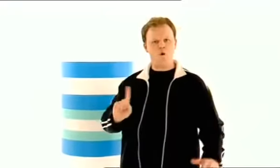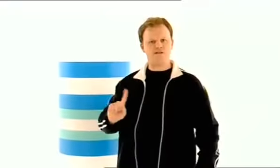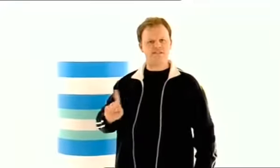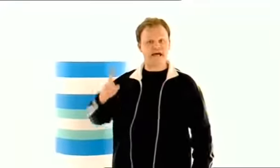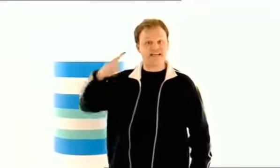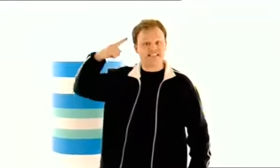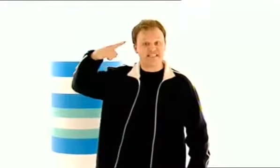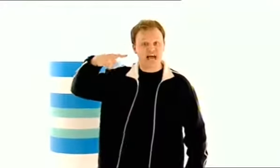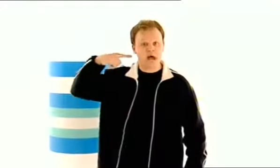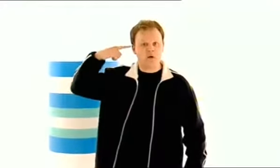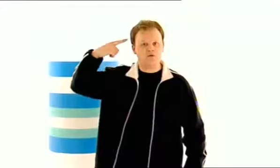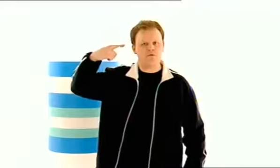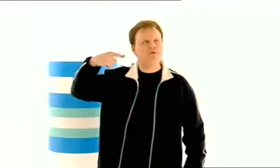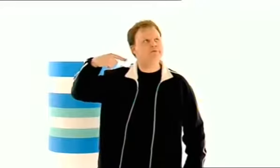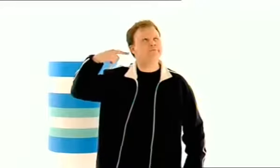What's that sound?